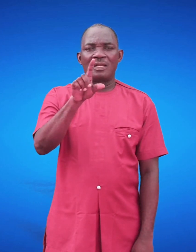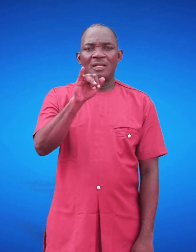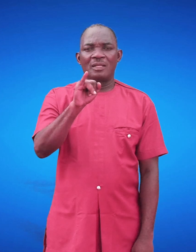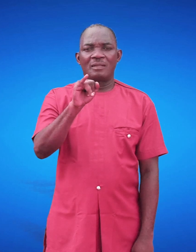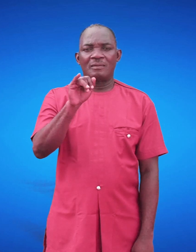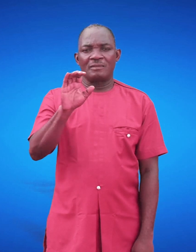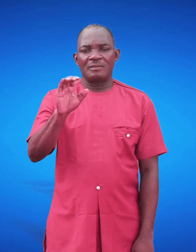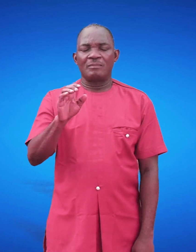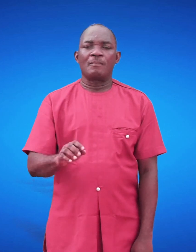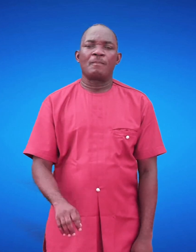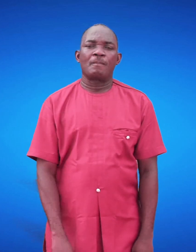DLIC,